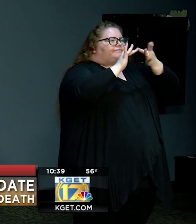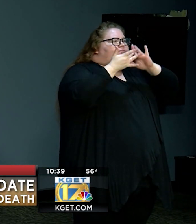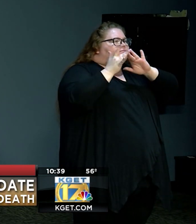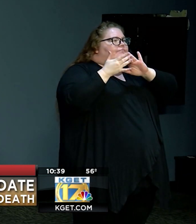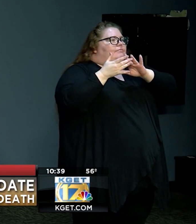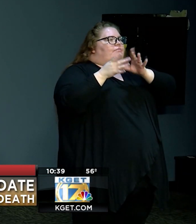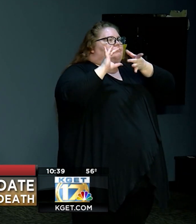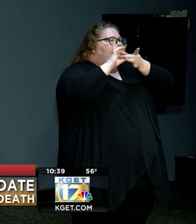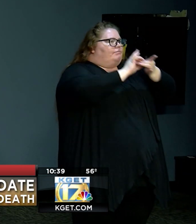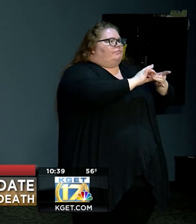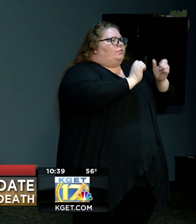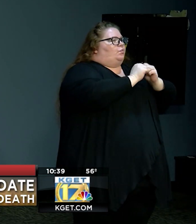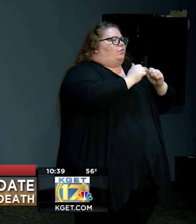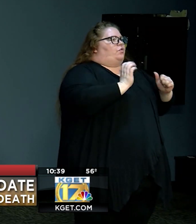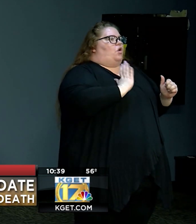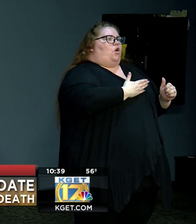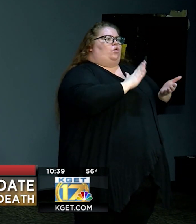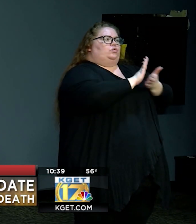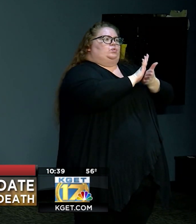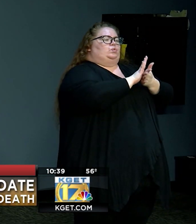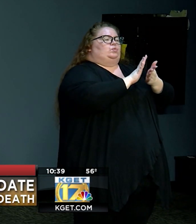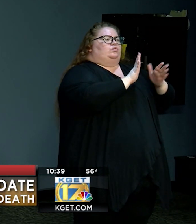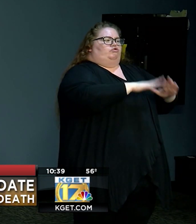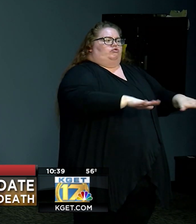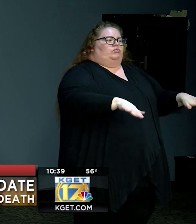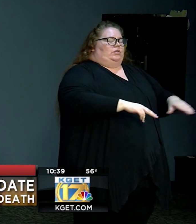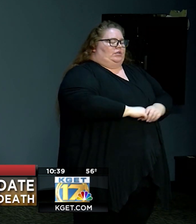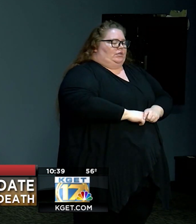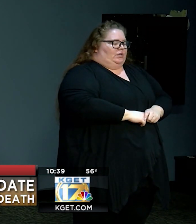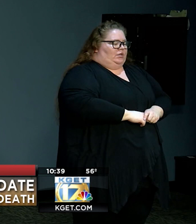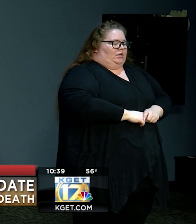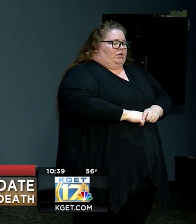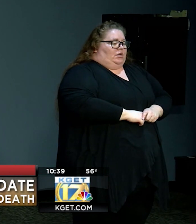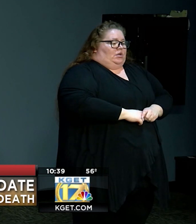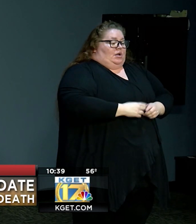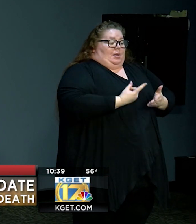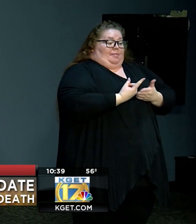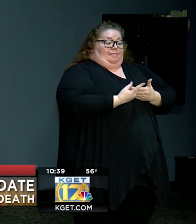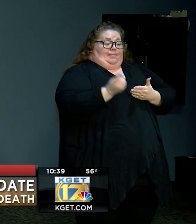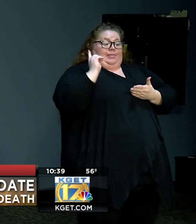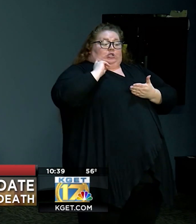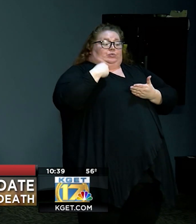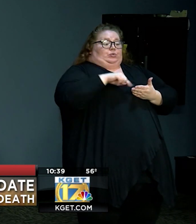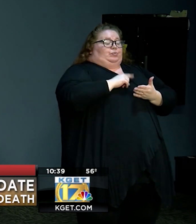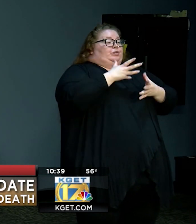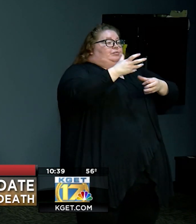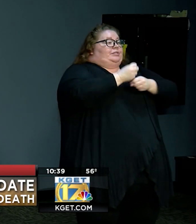children. Just this past week, we received 20,000 Chromebooks